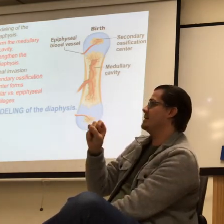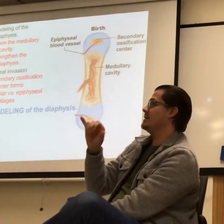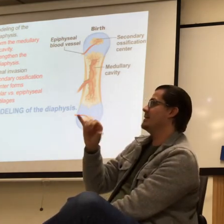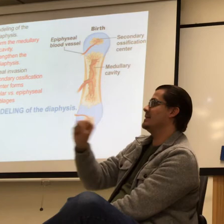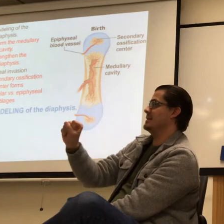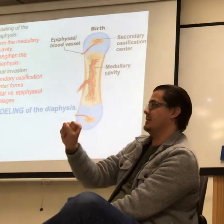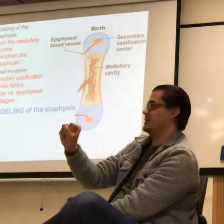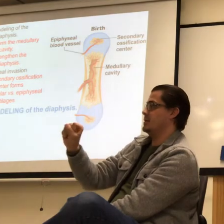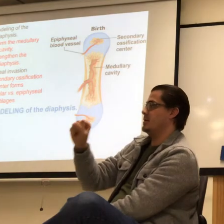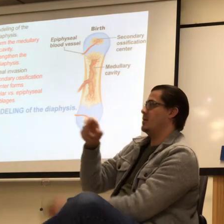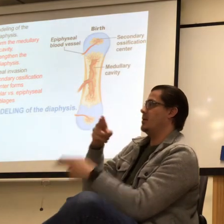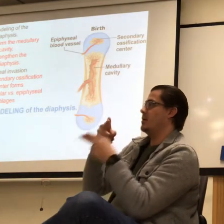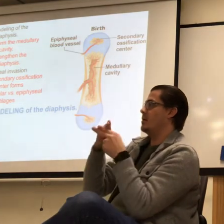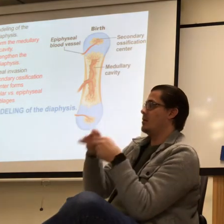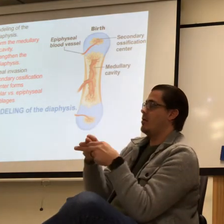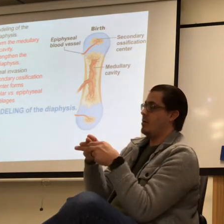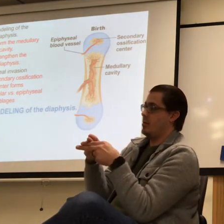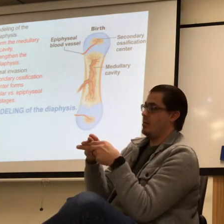called